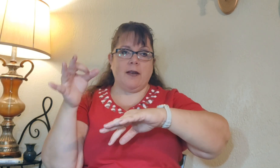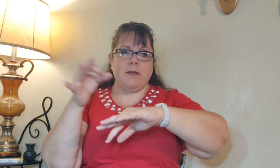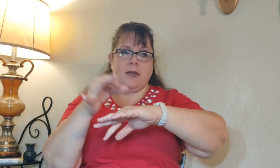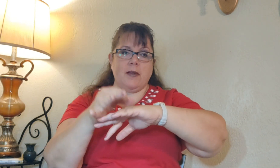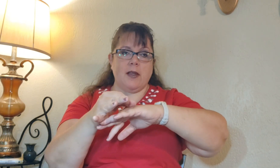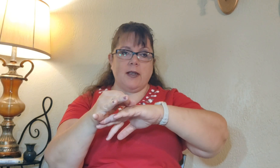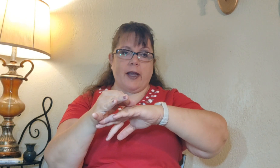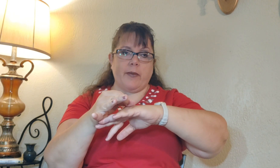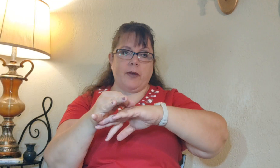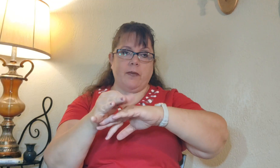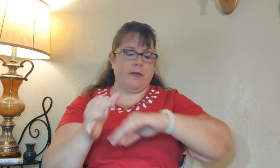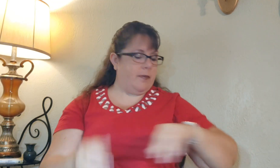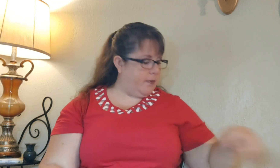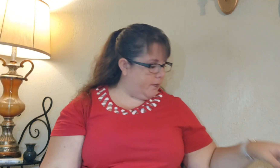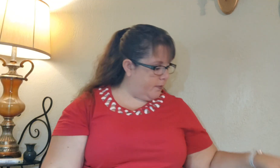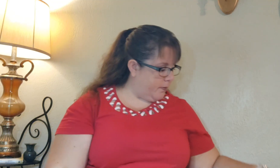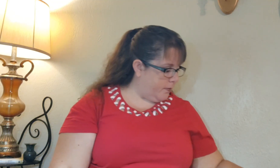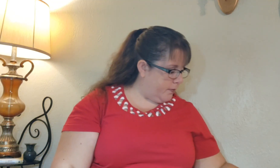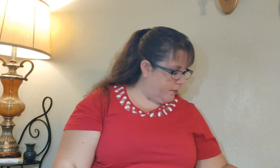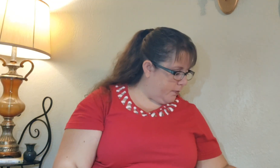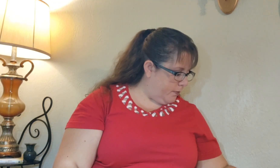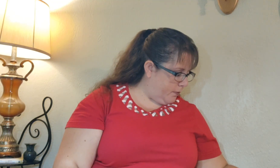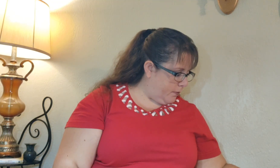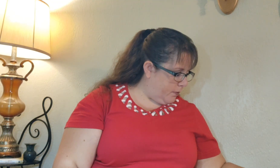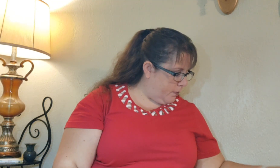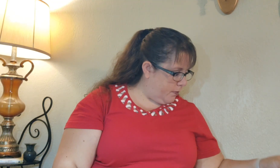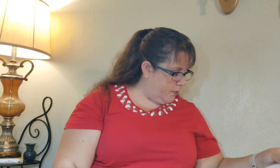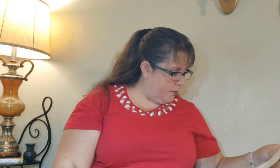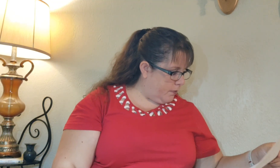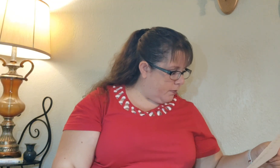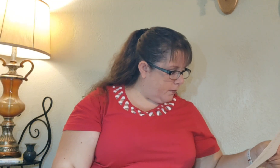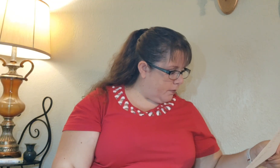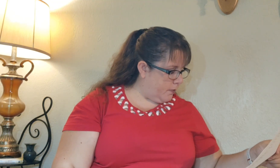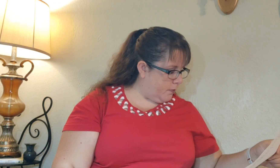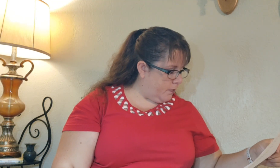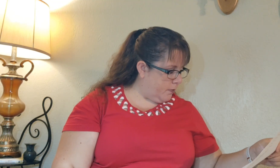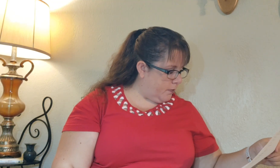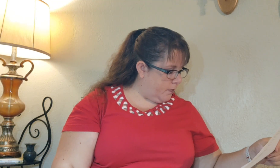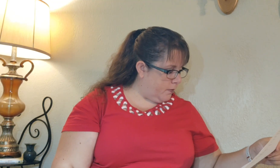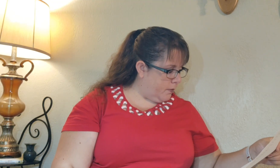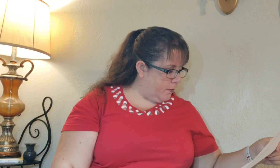diamond.